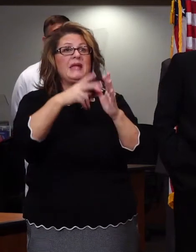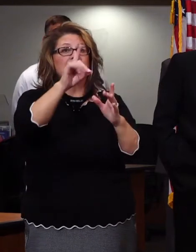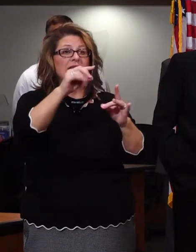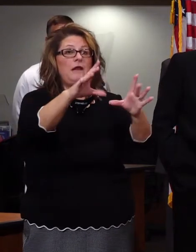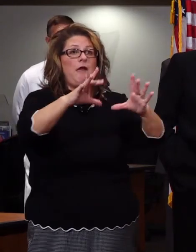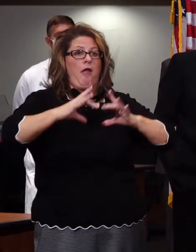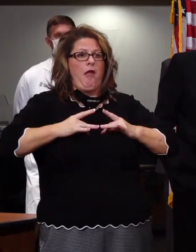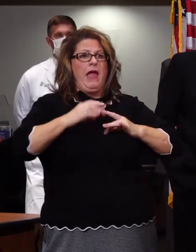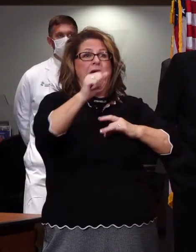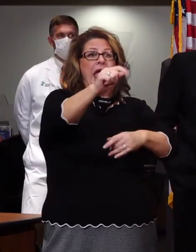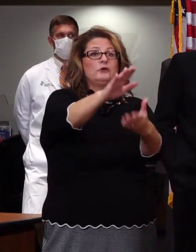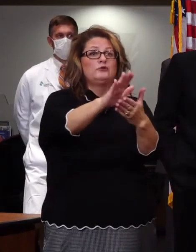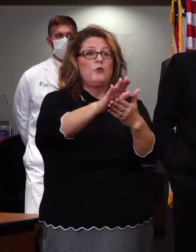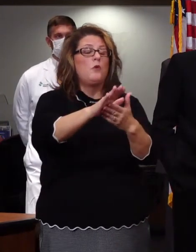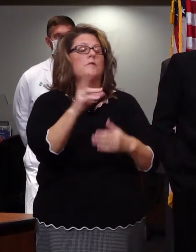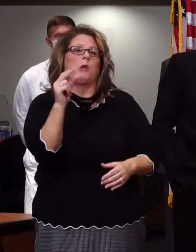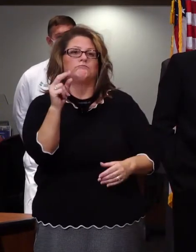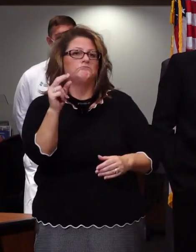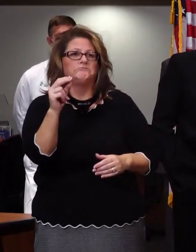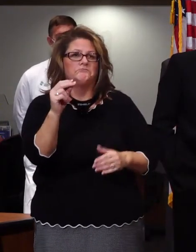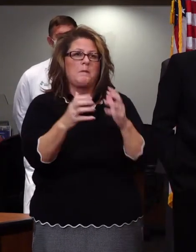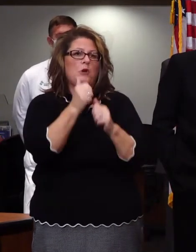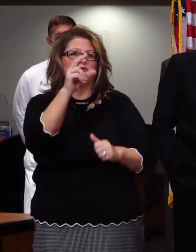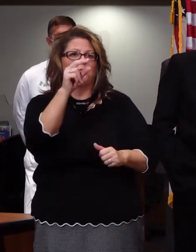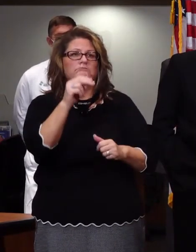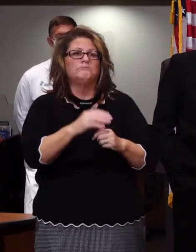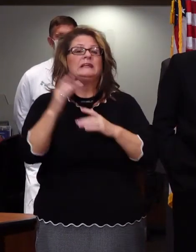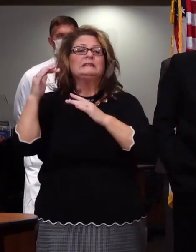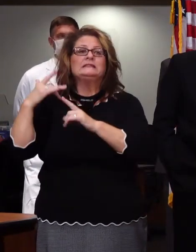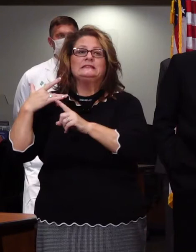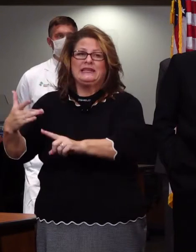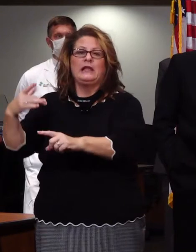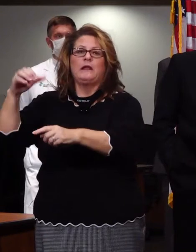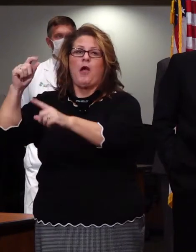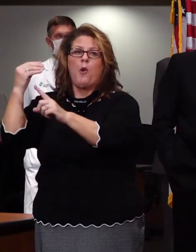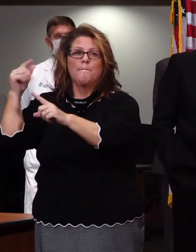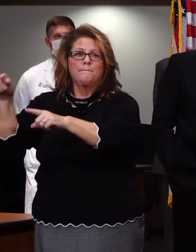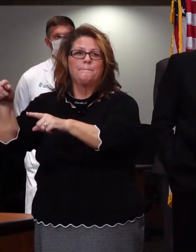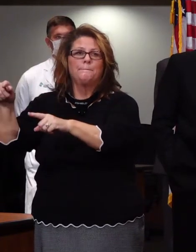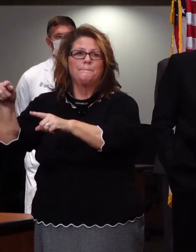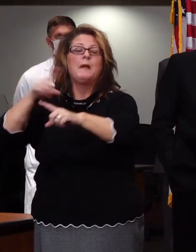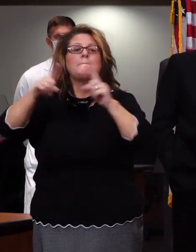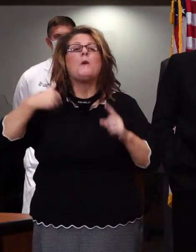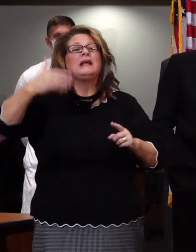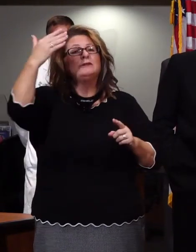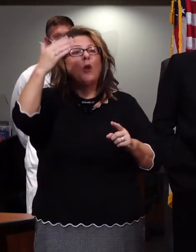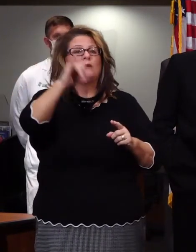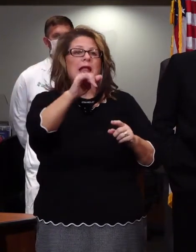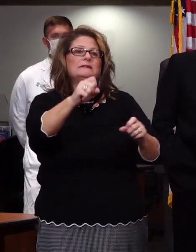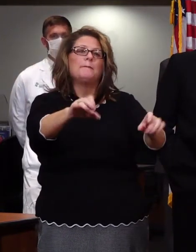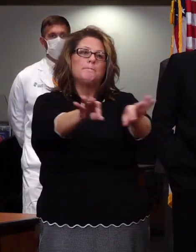members. And we don't see significant evidence of transmission within schools, but at the same time, we recognize the importance